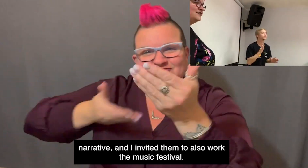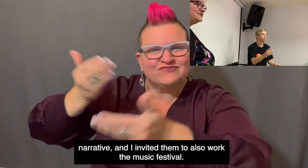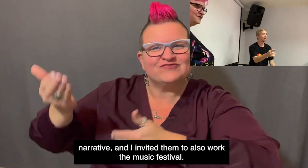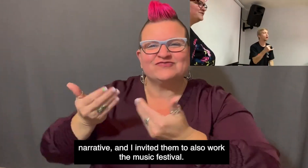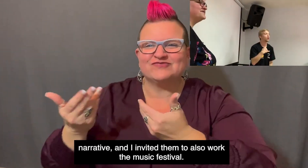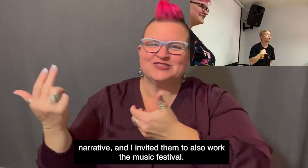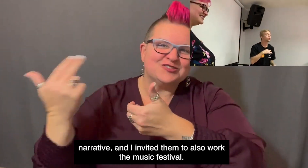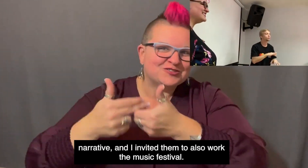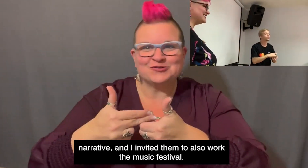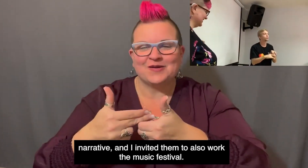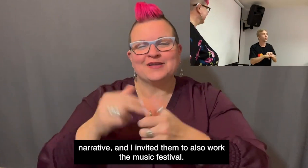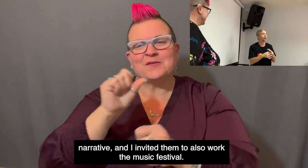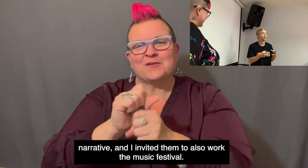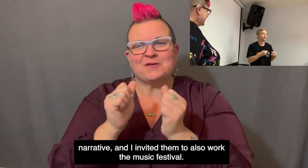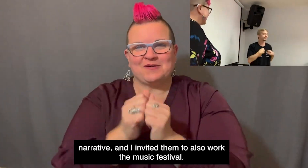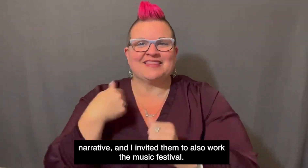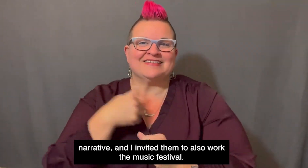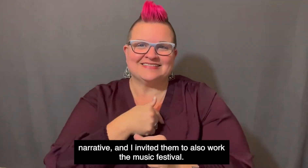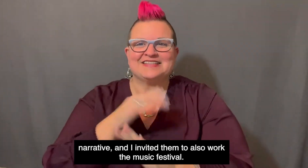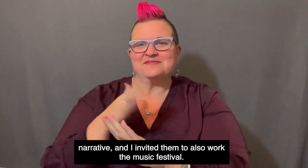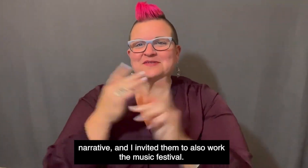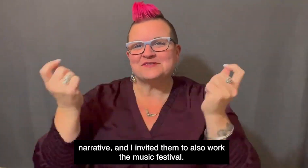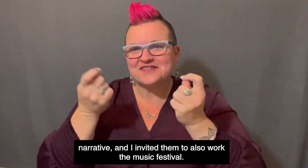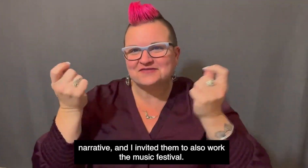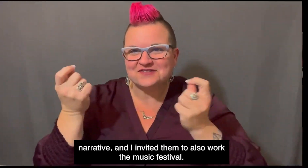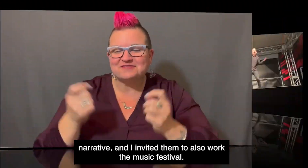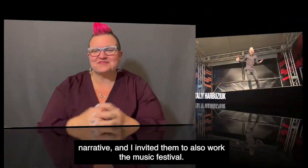them to also work the music festival.